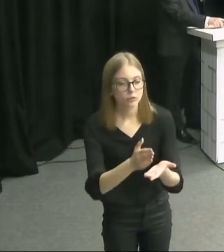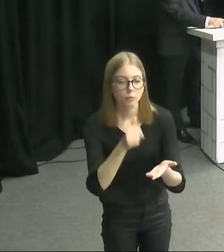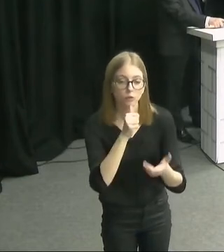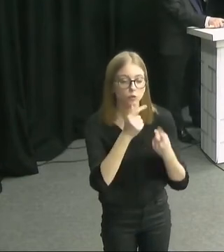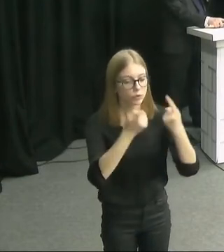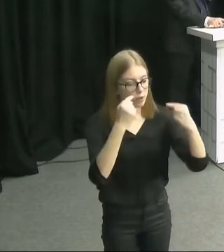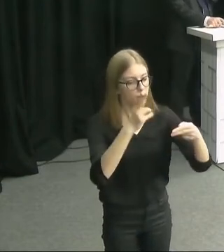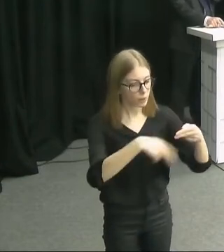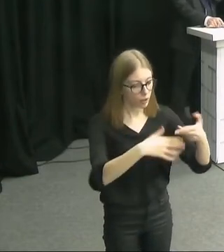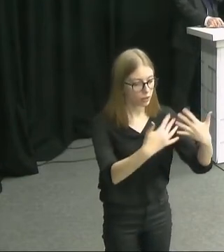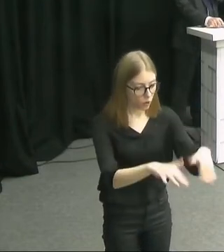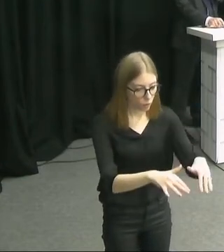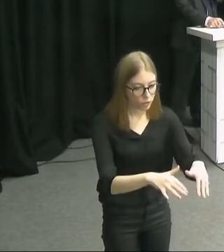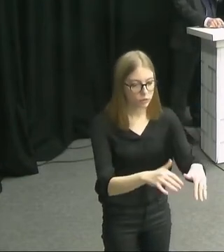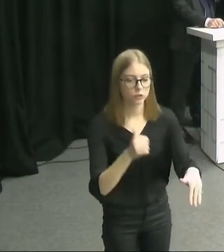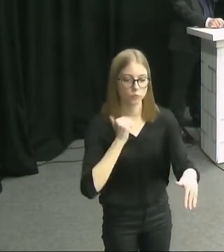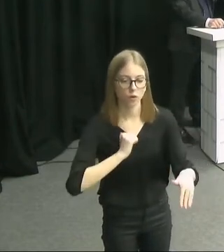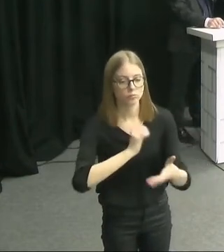help universities.